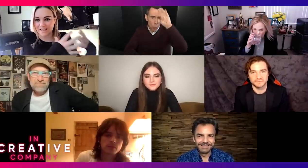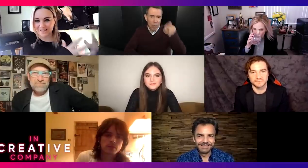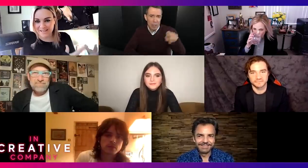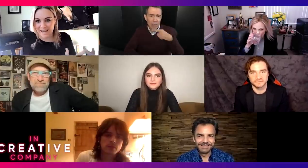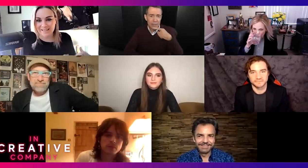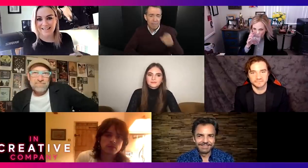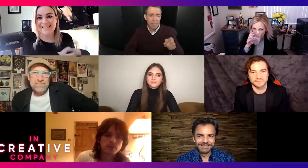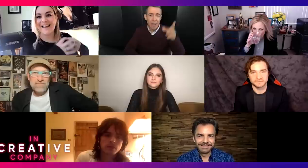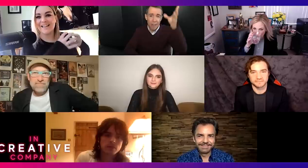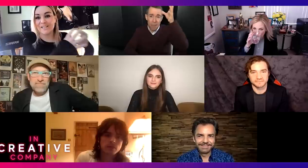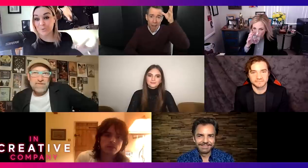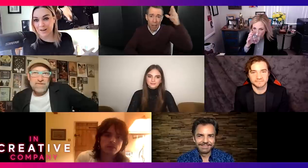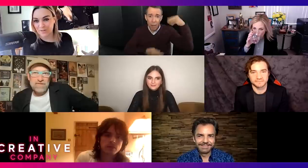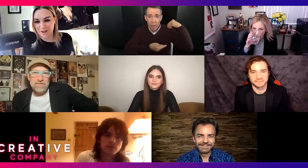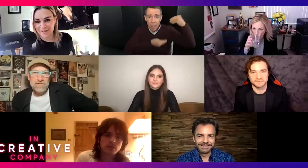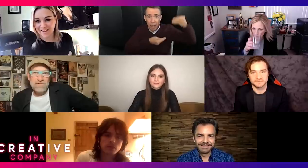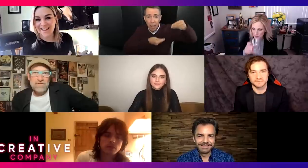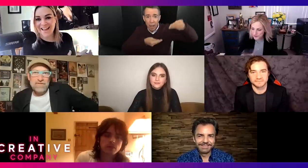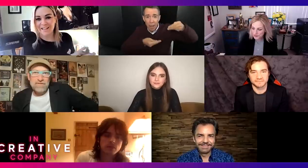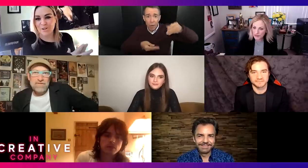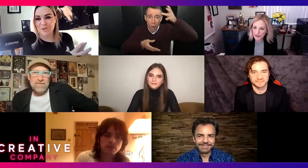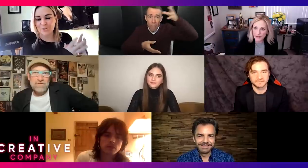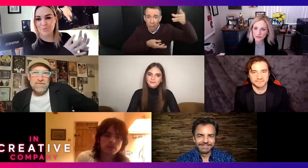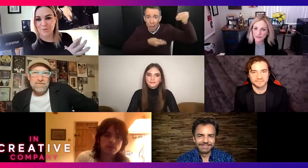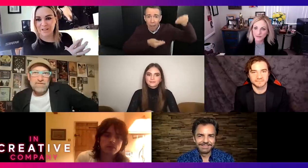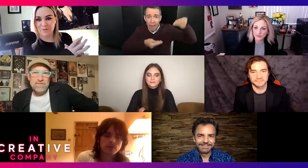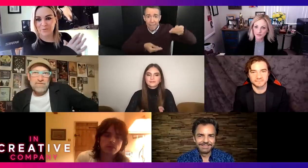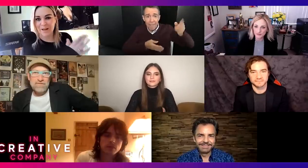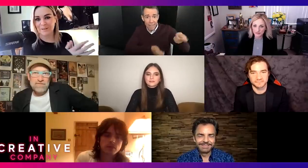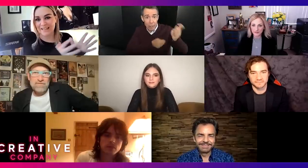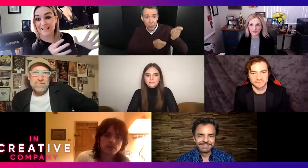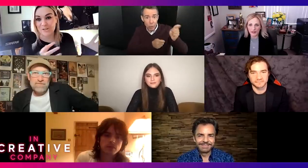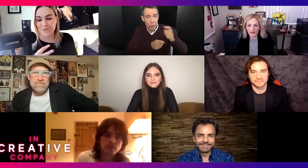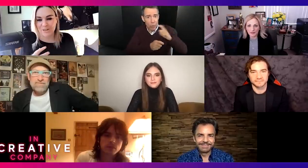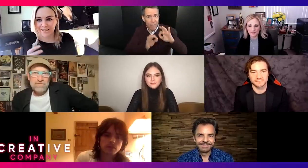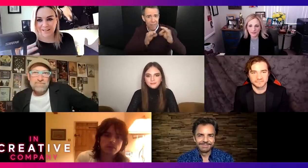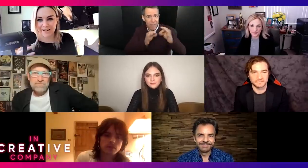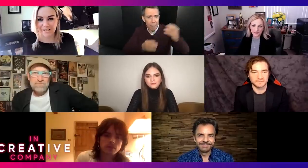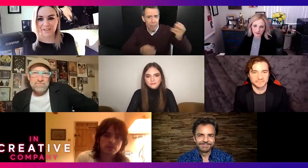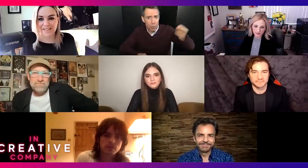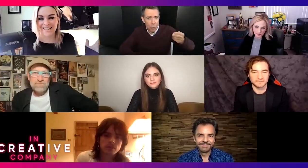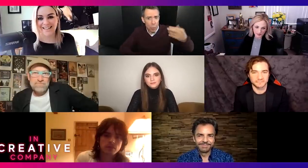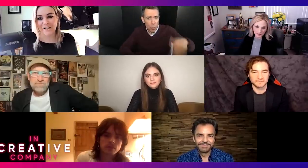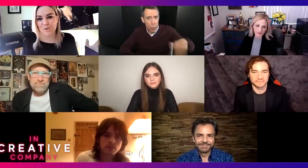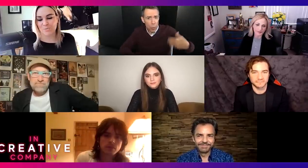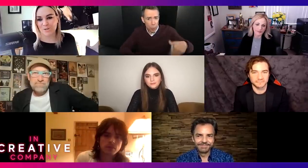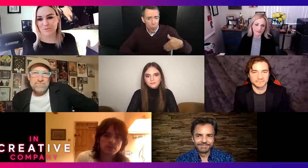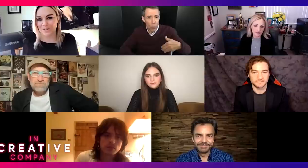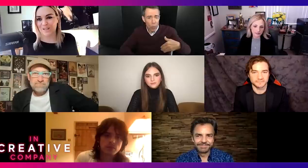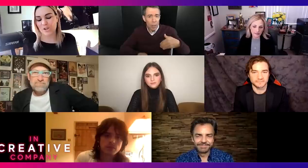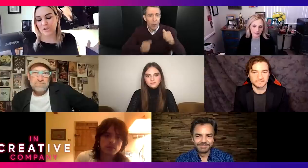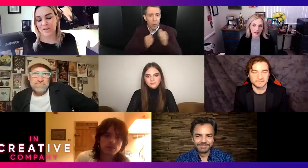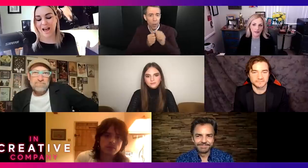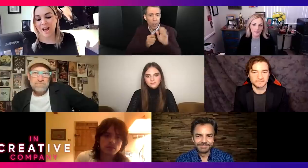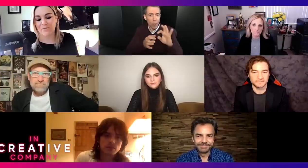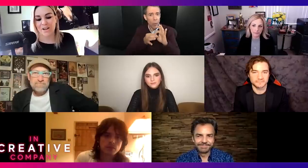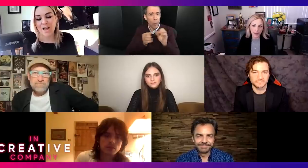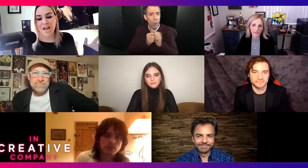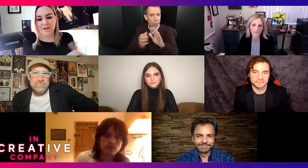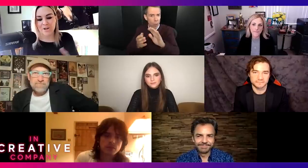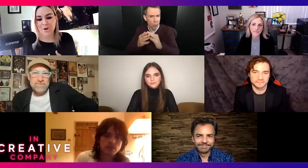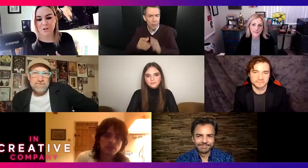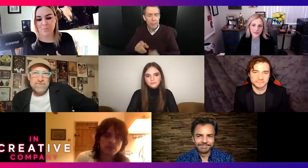is something that his dad did and his grandfather. And so there's a real family history and connectivity in terms of the relationship they